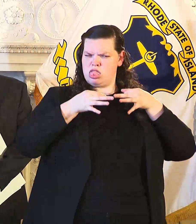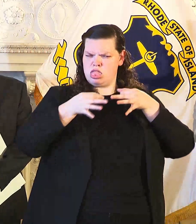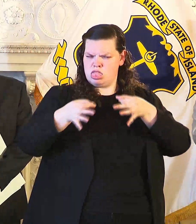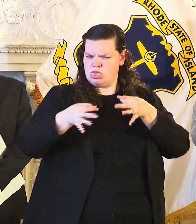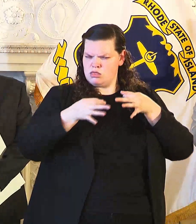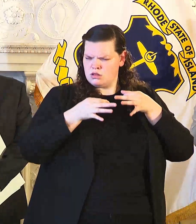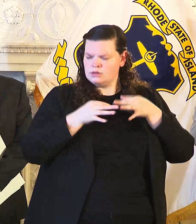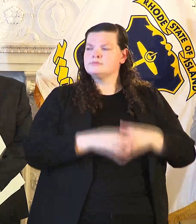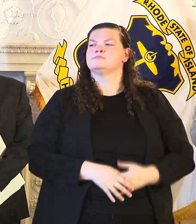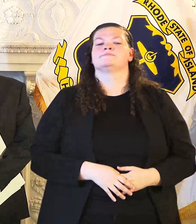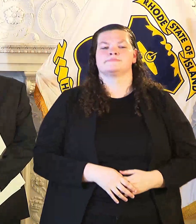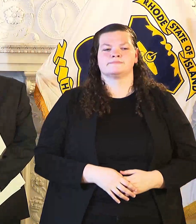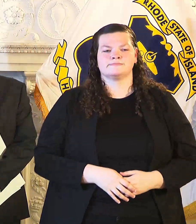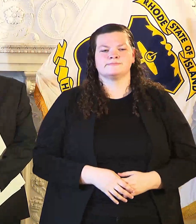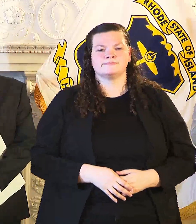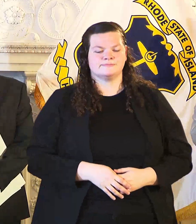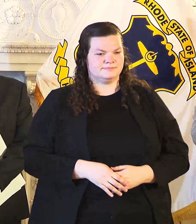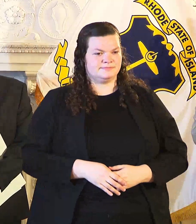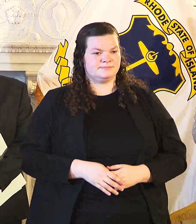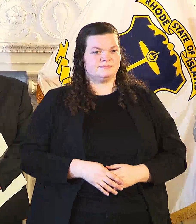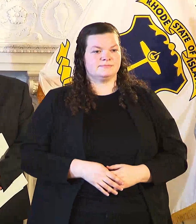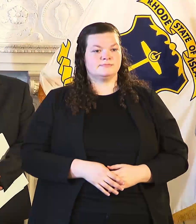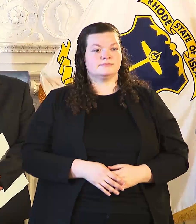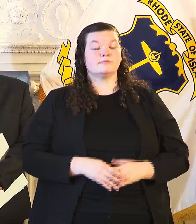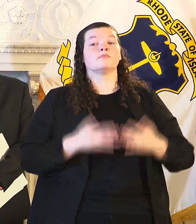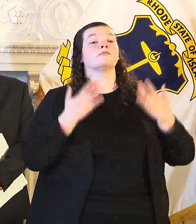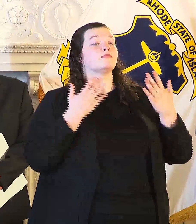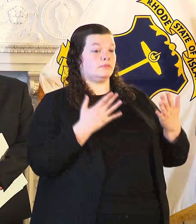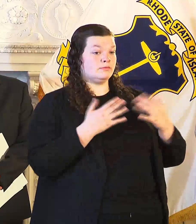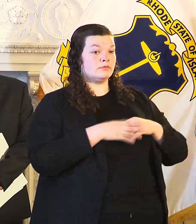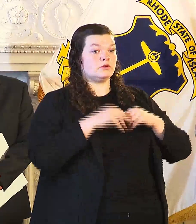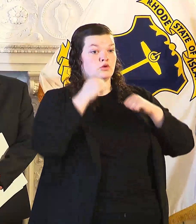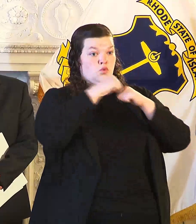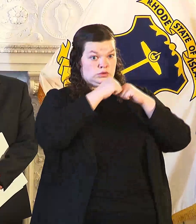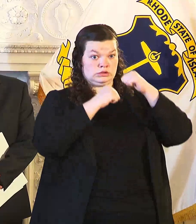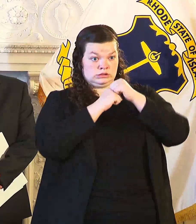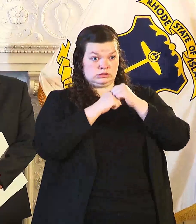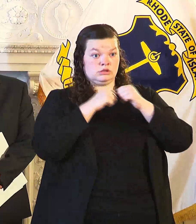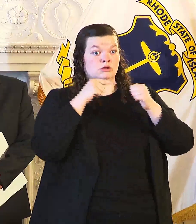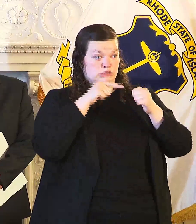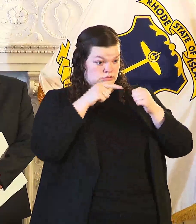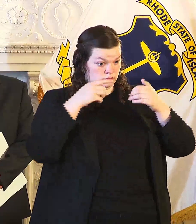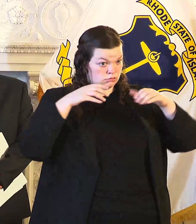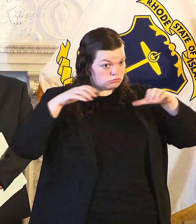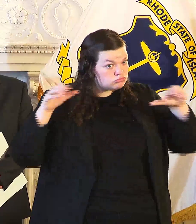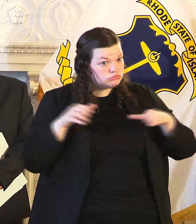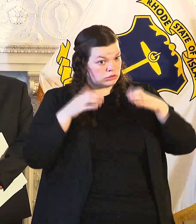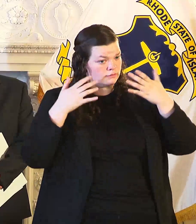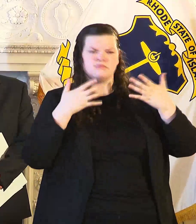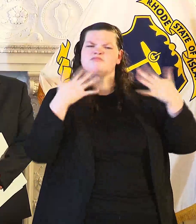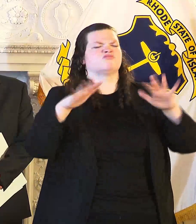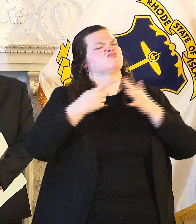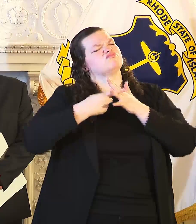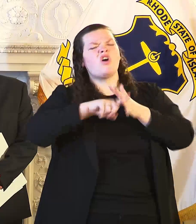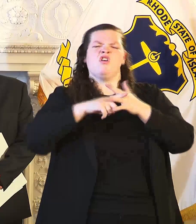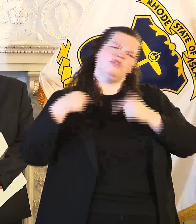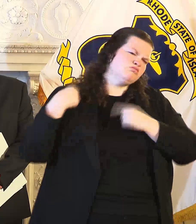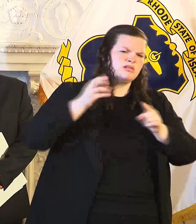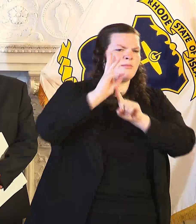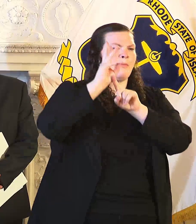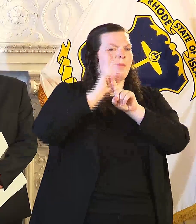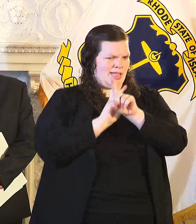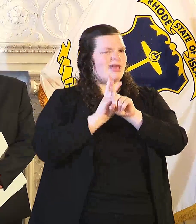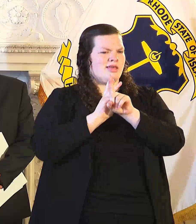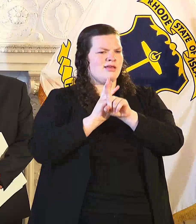So construction services activities have already begun. During the last 6 months, we weren't just putting together a price, we put together a design as well, a